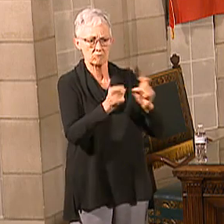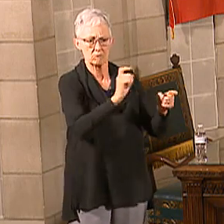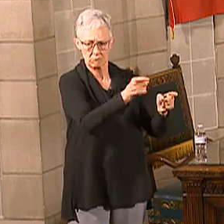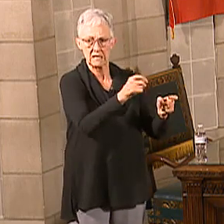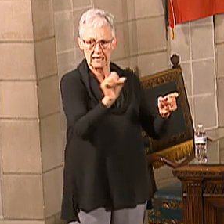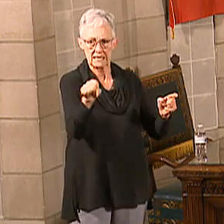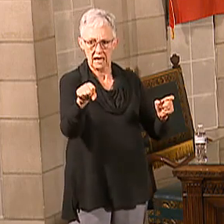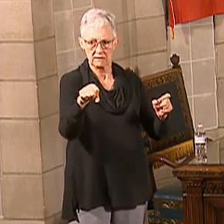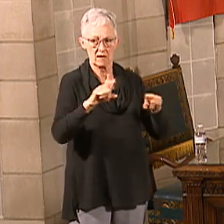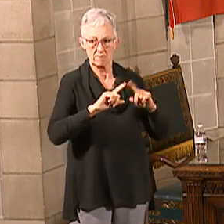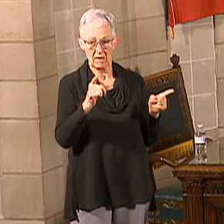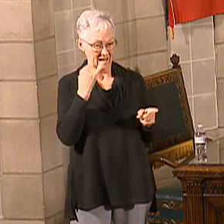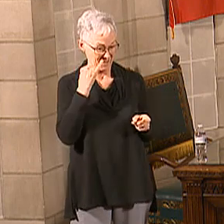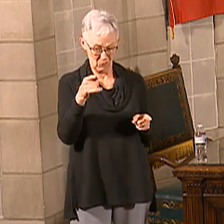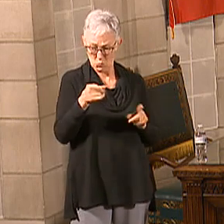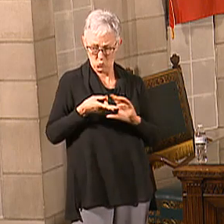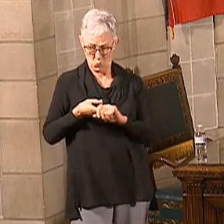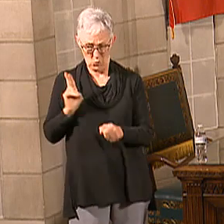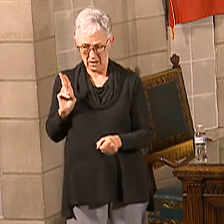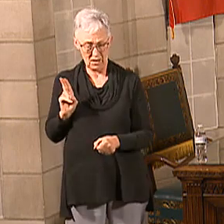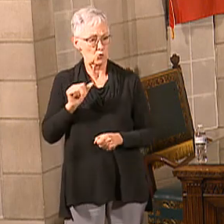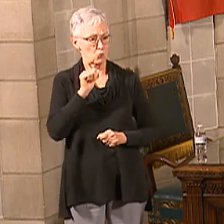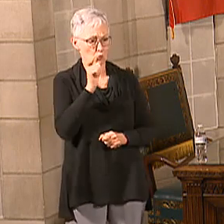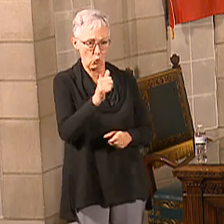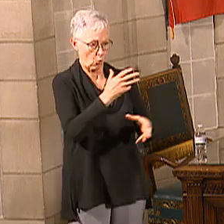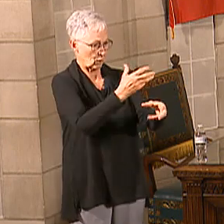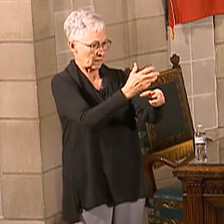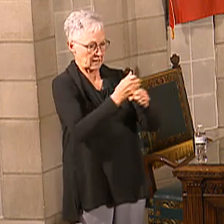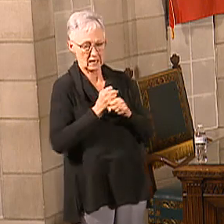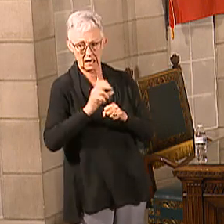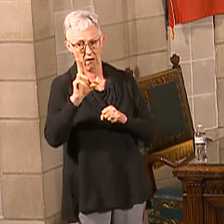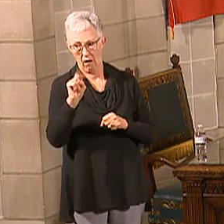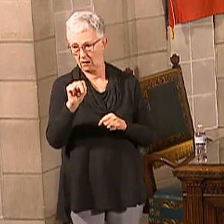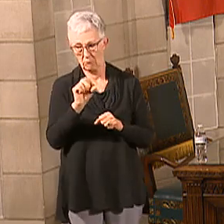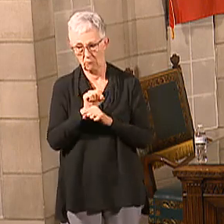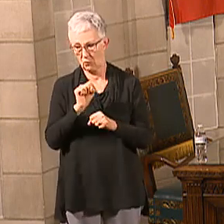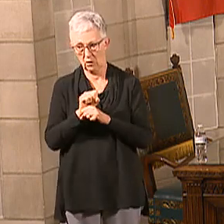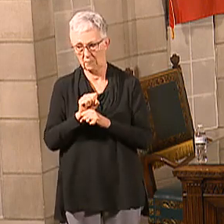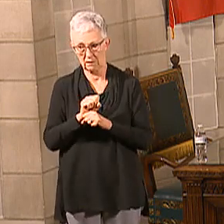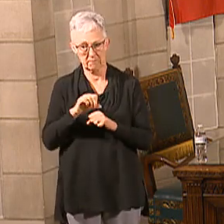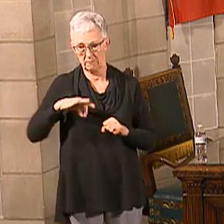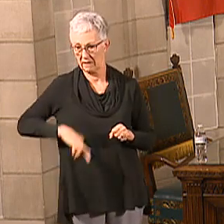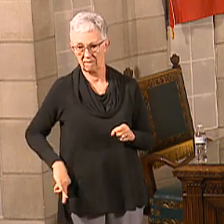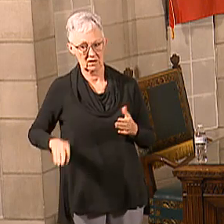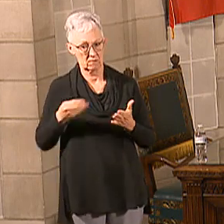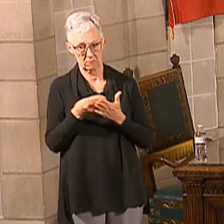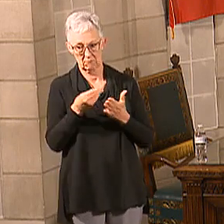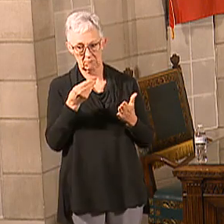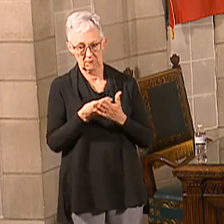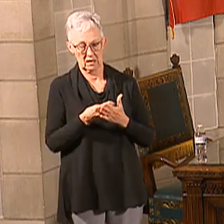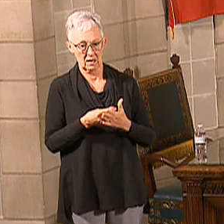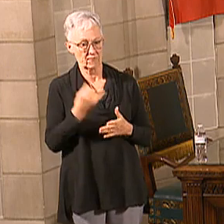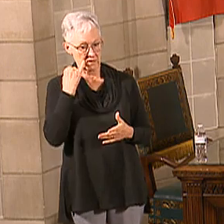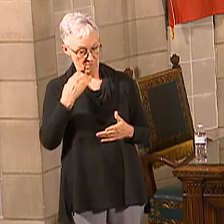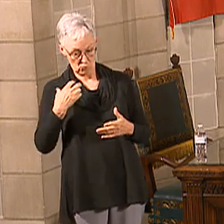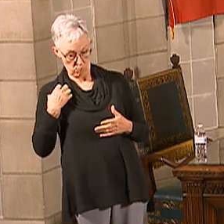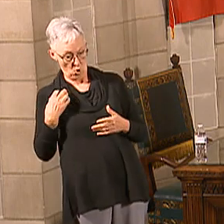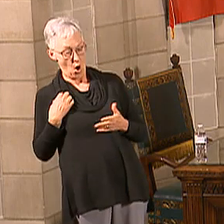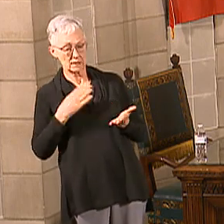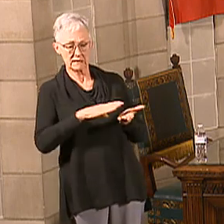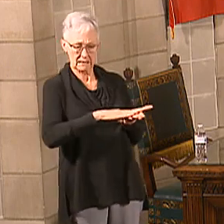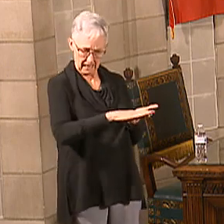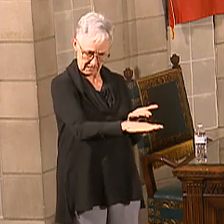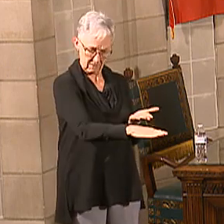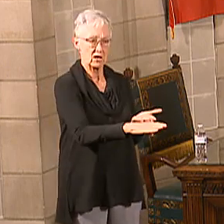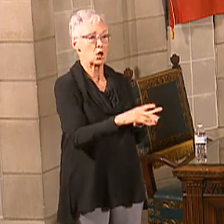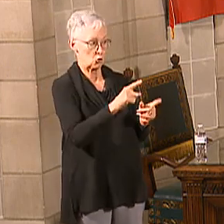there at all if you quit your job. So please, do not quit your jobs. It's a bad idea. Stay in your job. If your employer lays you off, then you will be